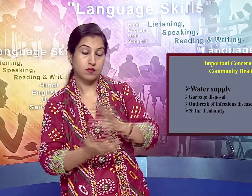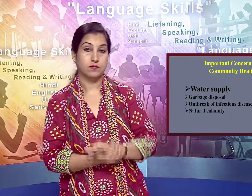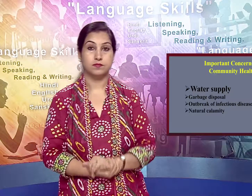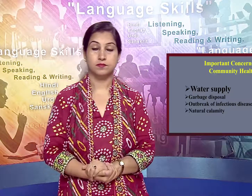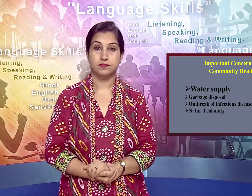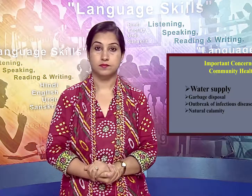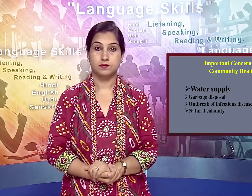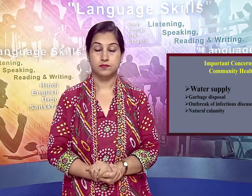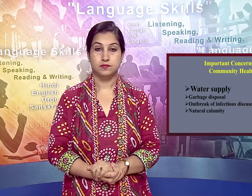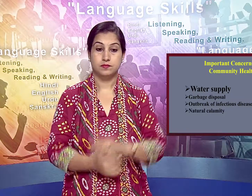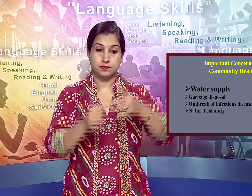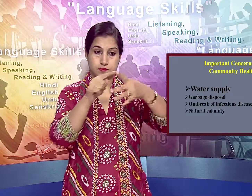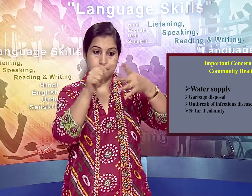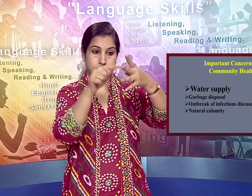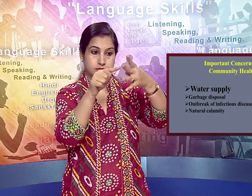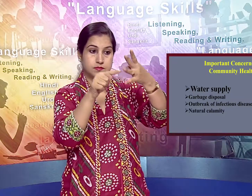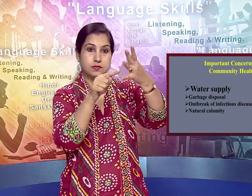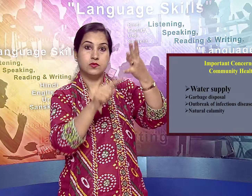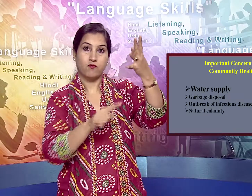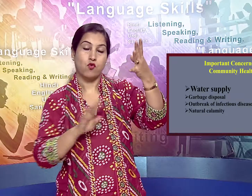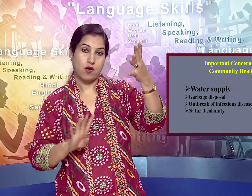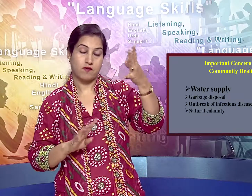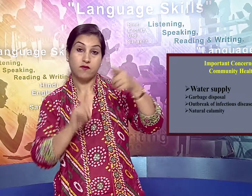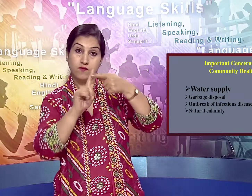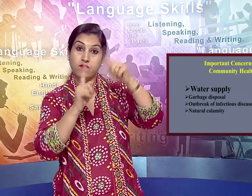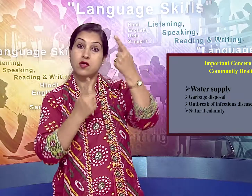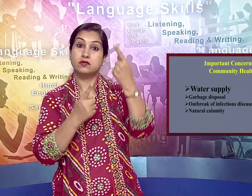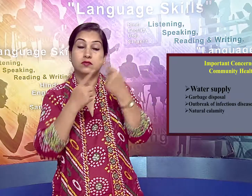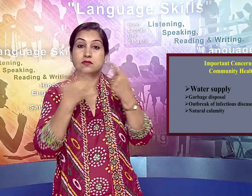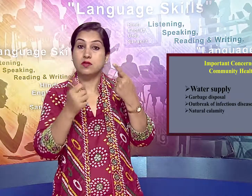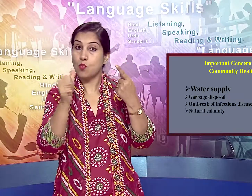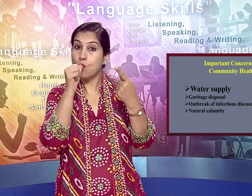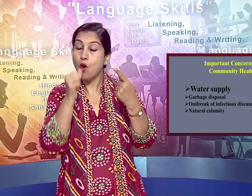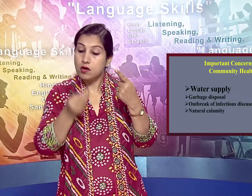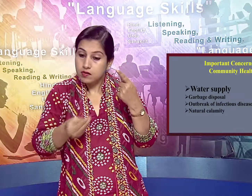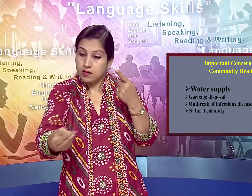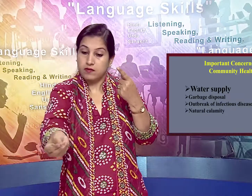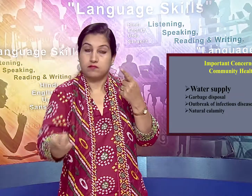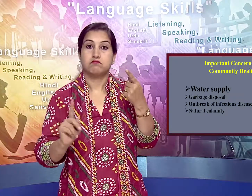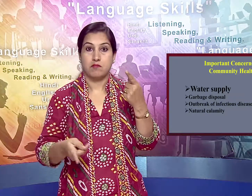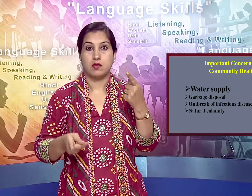has 4 important factors. The first is water supply.